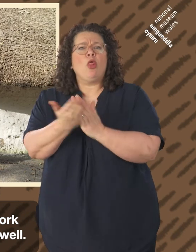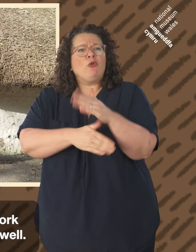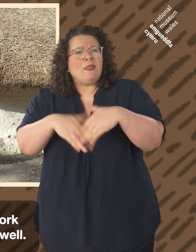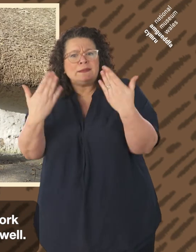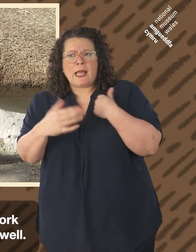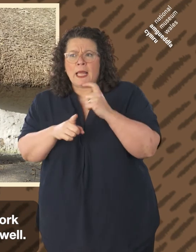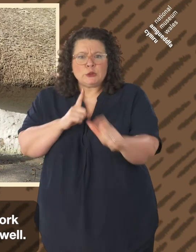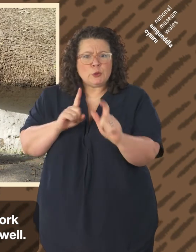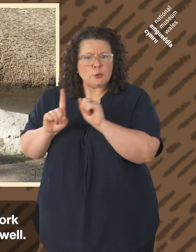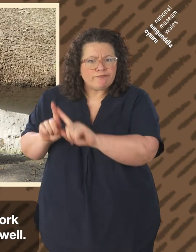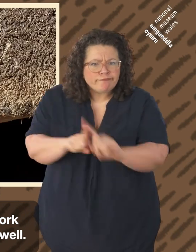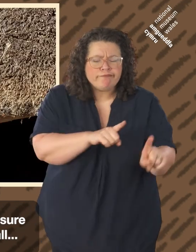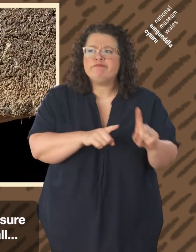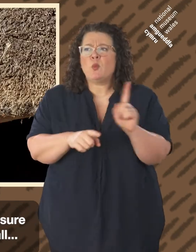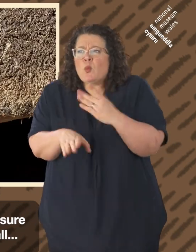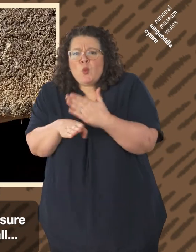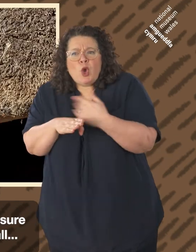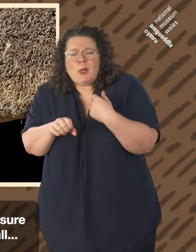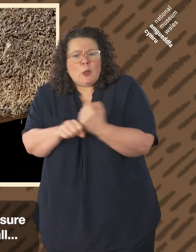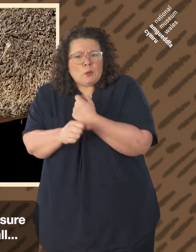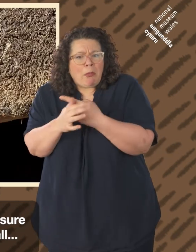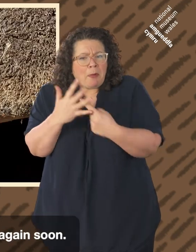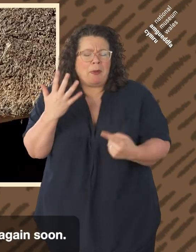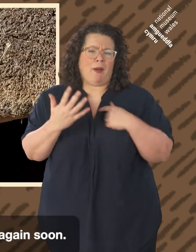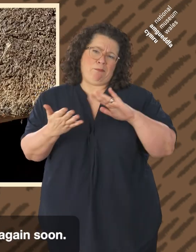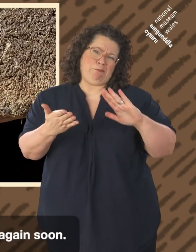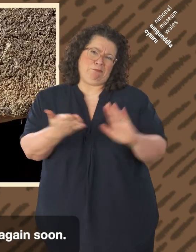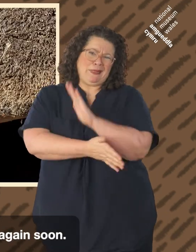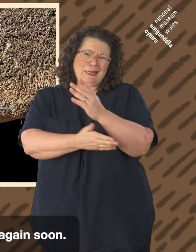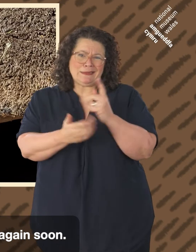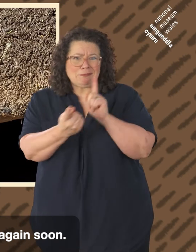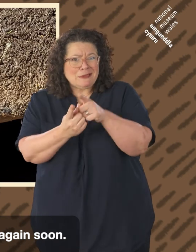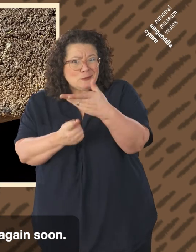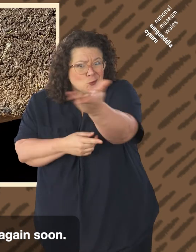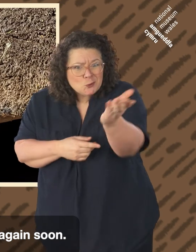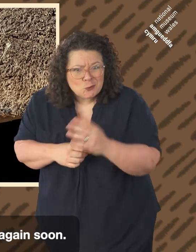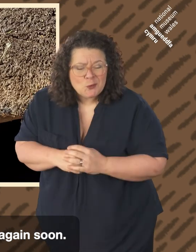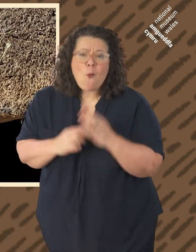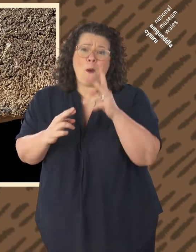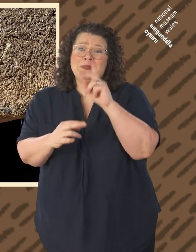and all the work I have to do as well. It's been a pleasure meeting you all, and I hope I'll see you again soon.